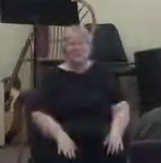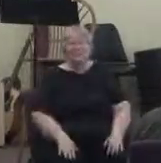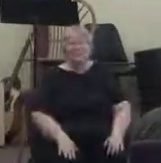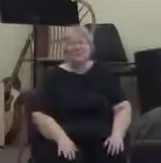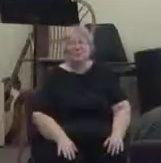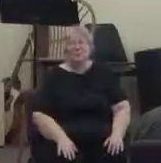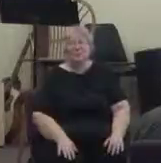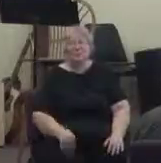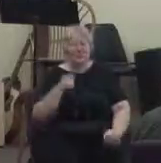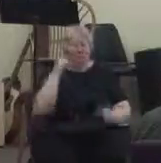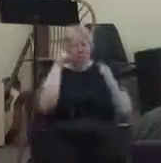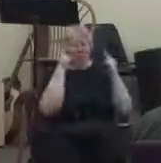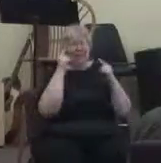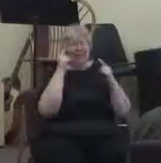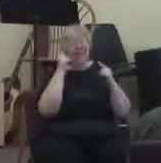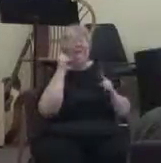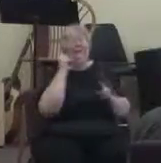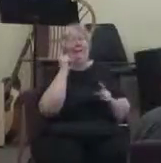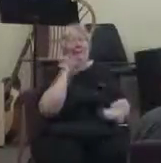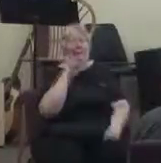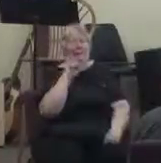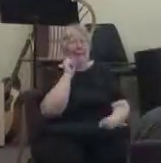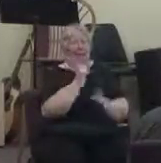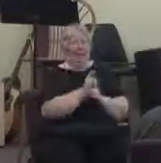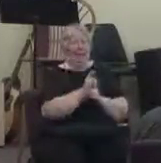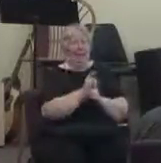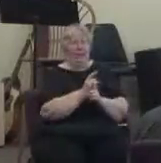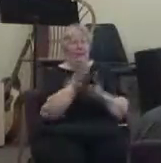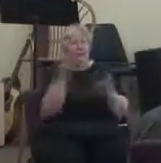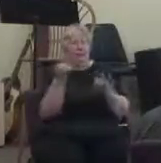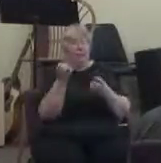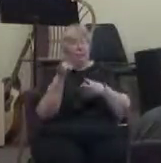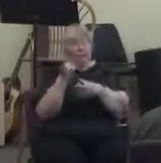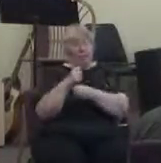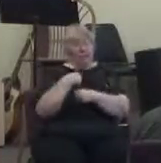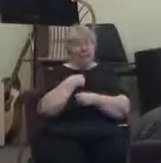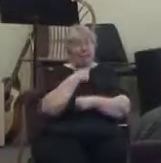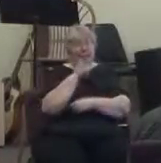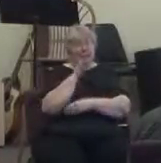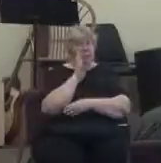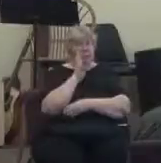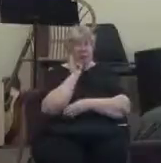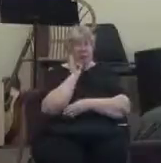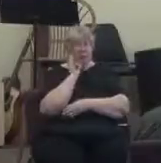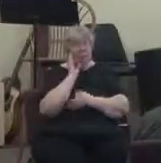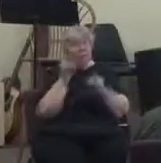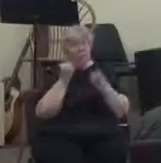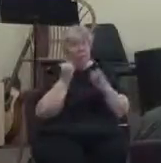He thought, yeah, right. You want to take me to breakfast. All you want is some free